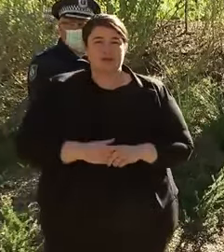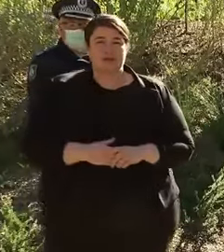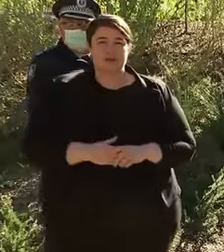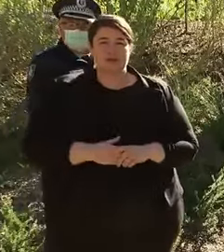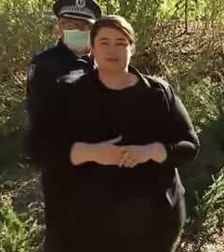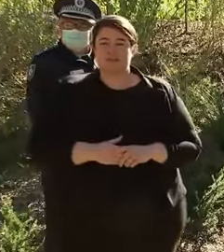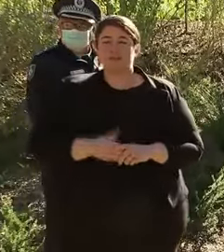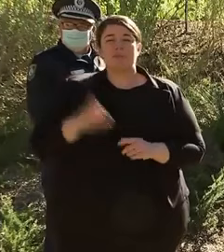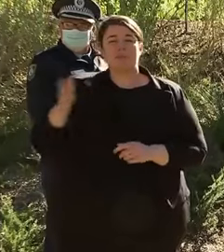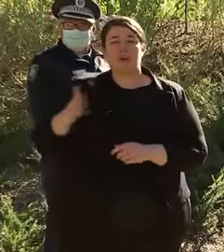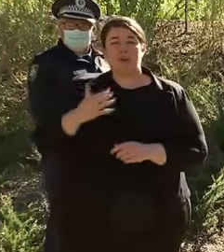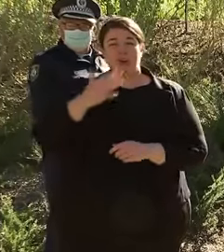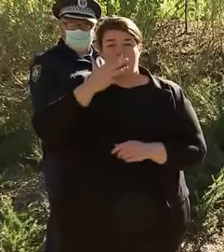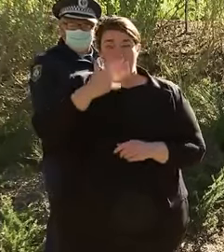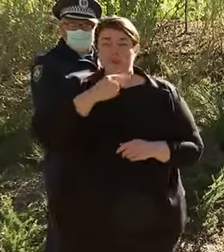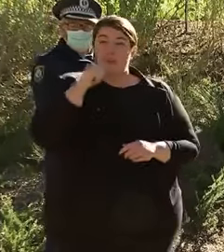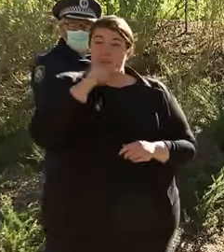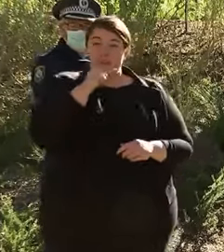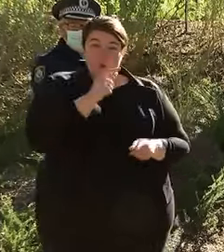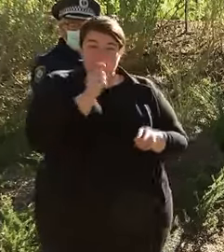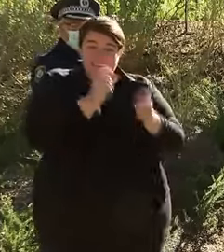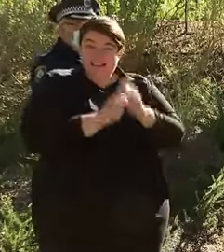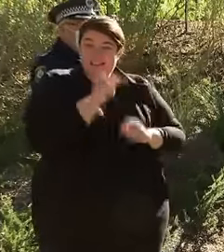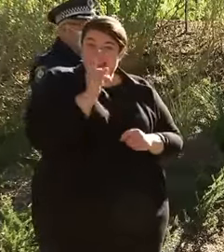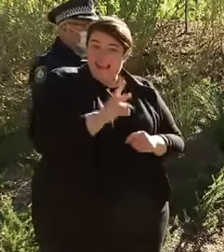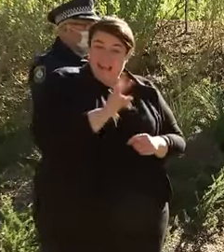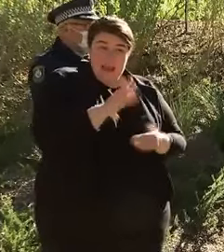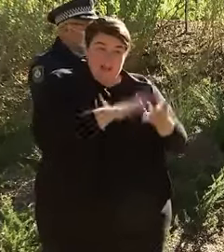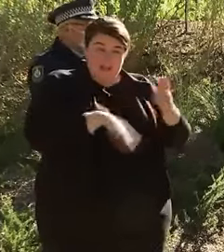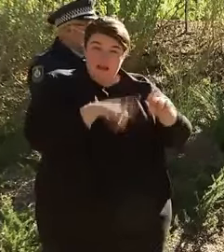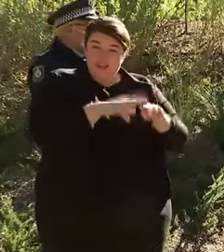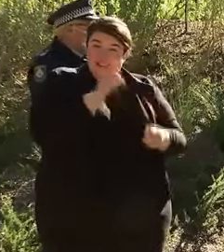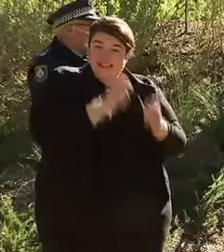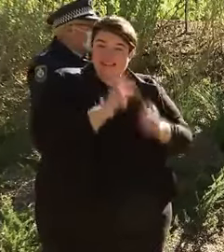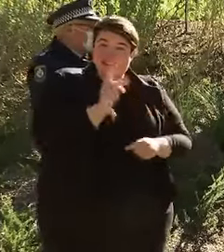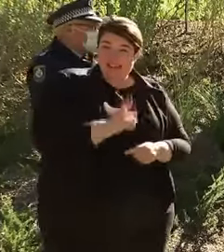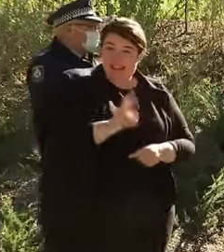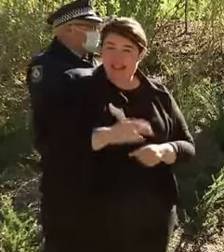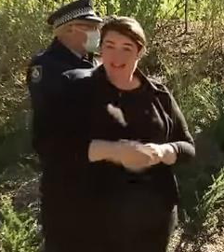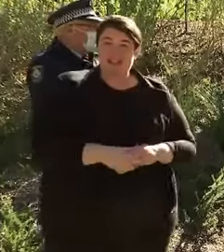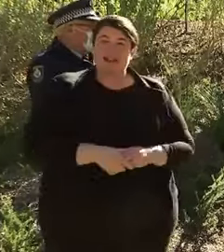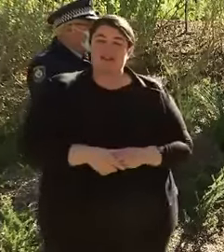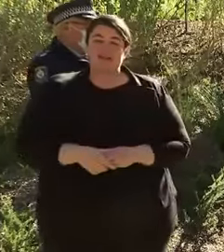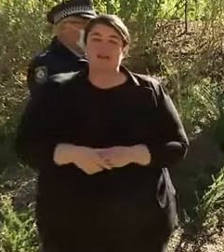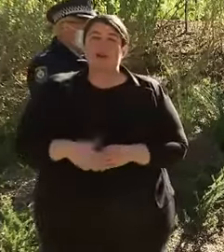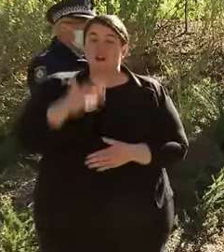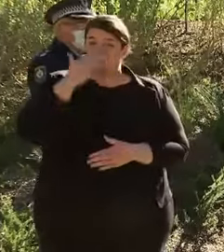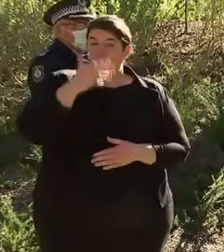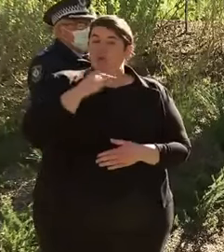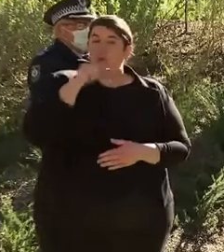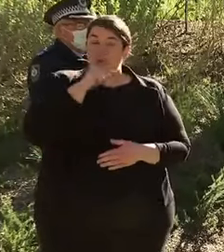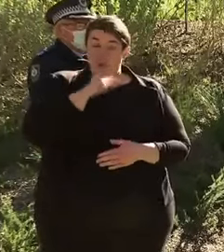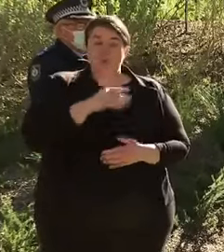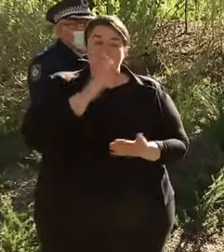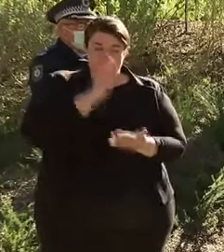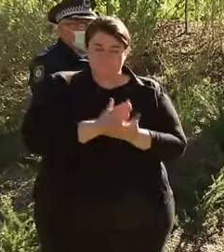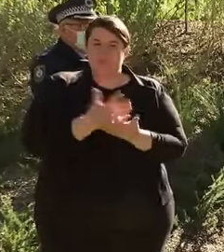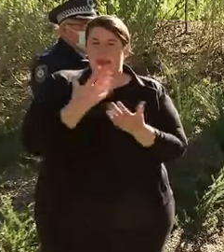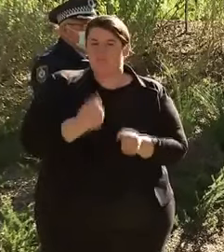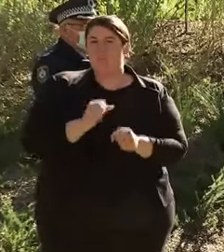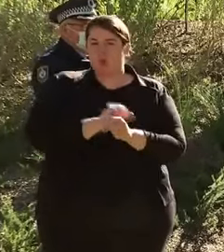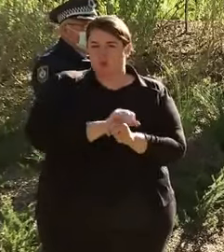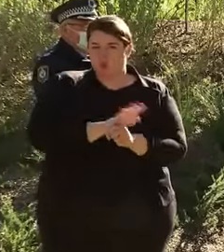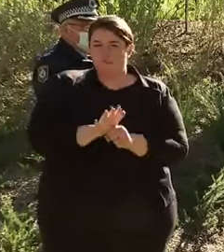Has the 9-year-old child been tested a second time, and the parents as well? So the 9-year-old child is a case, definitely a